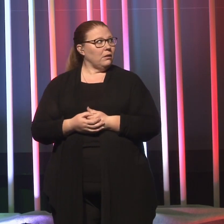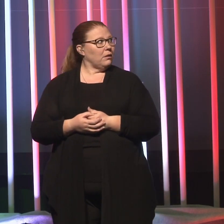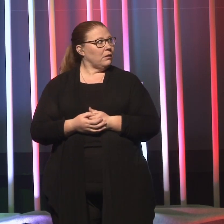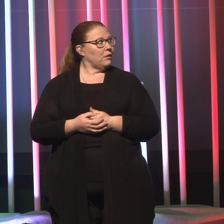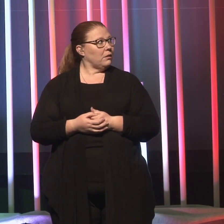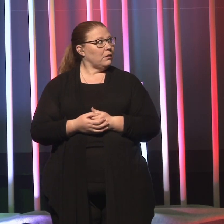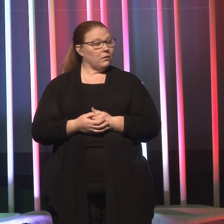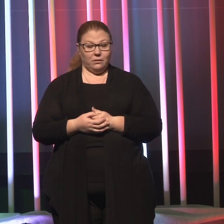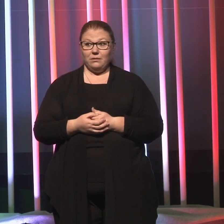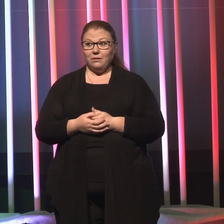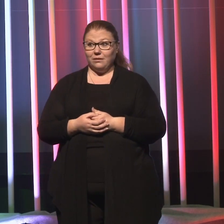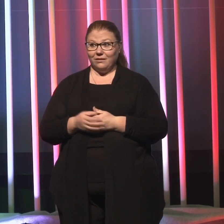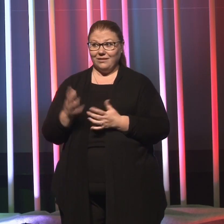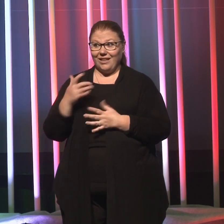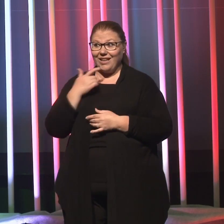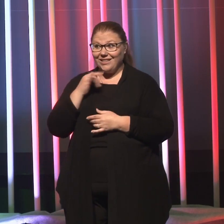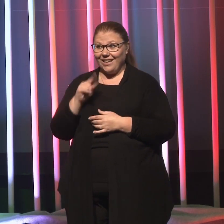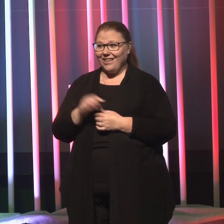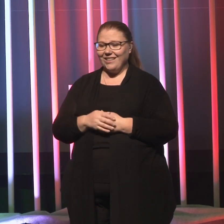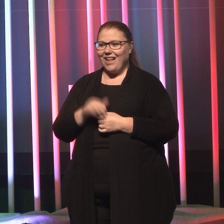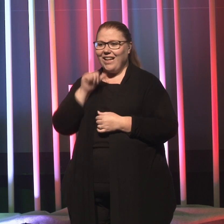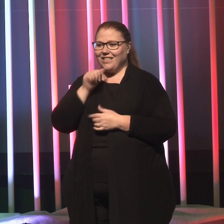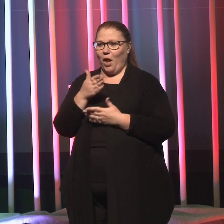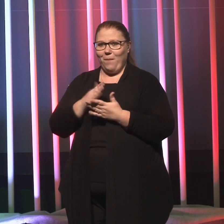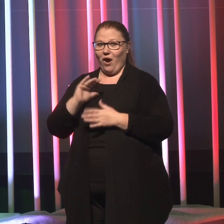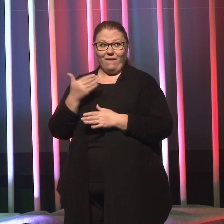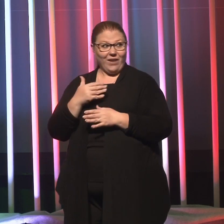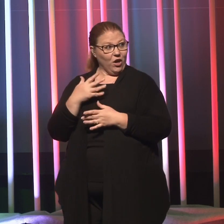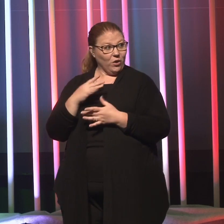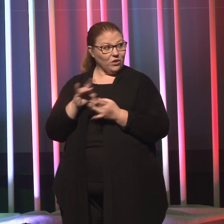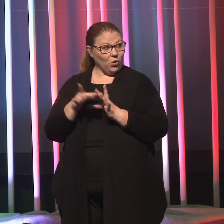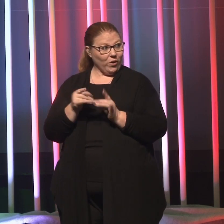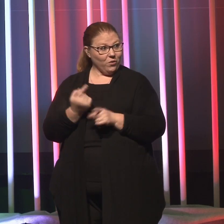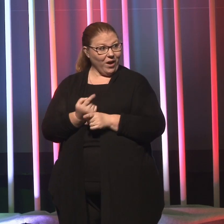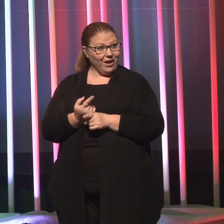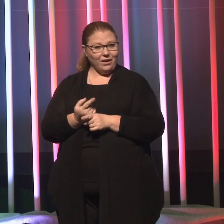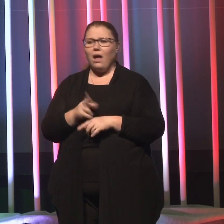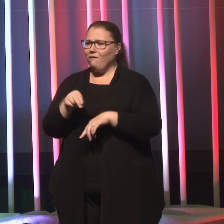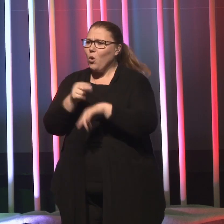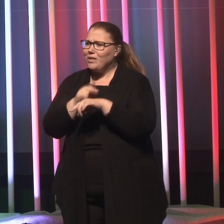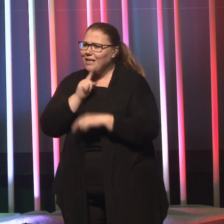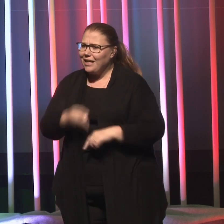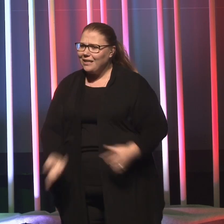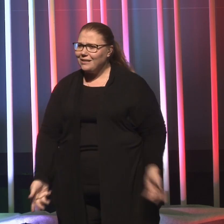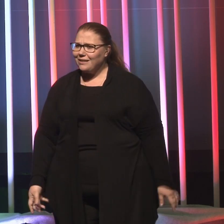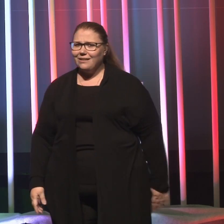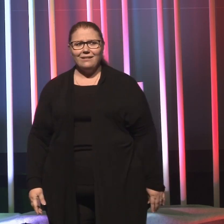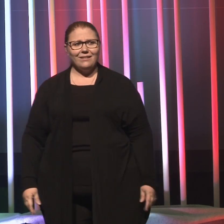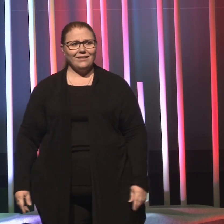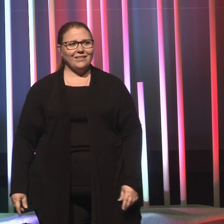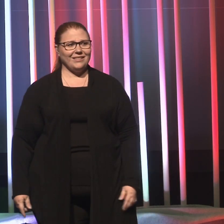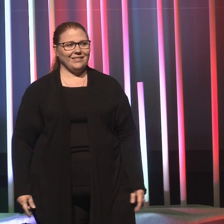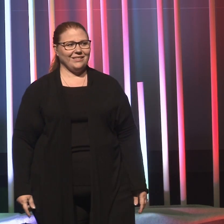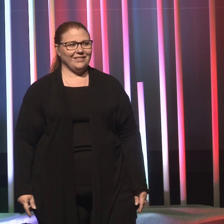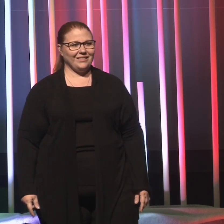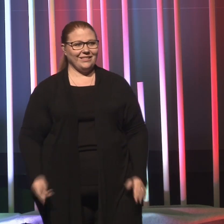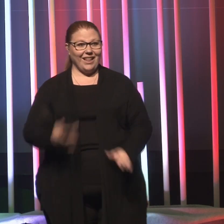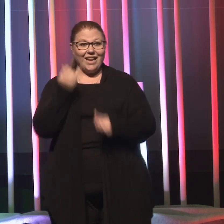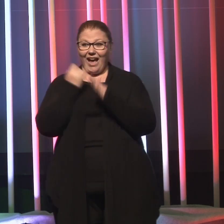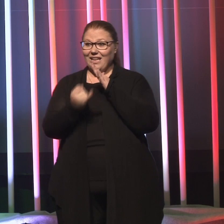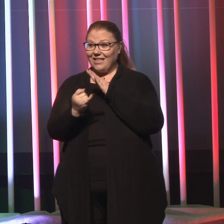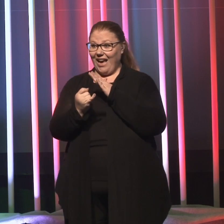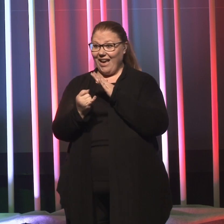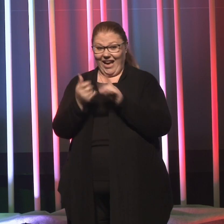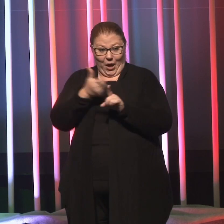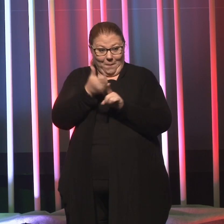Yeah, I said it. That's not a part of our story, is it? Of course it is. And Isaiah was the